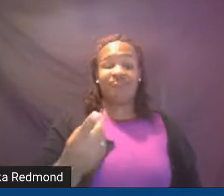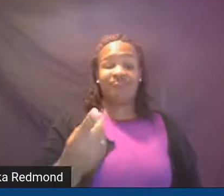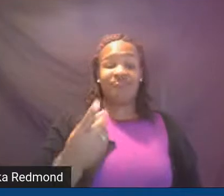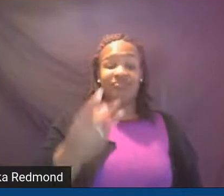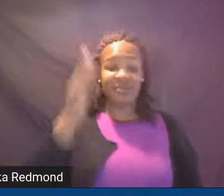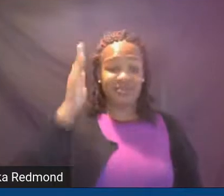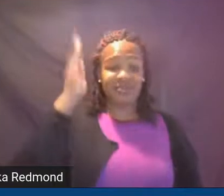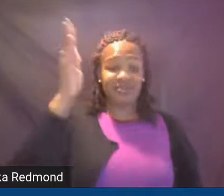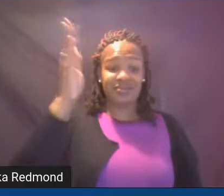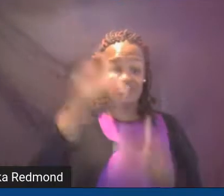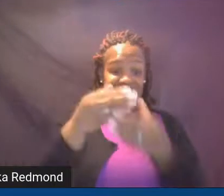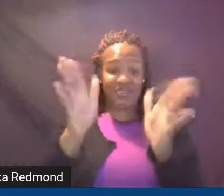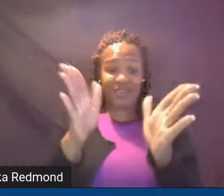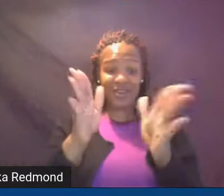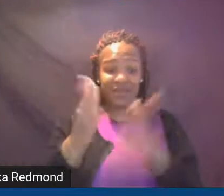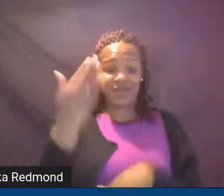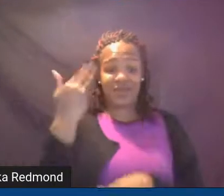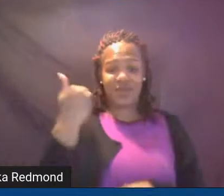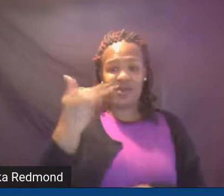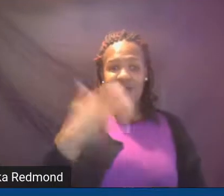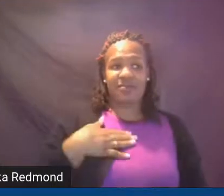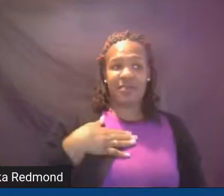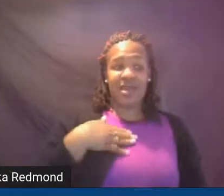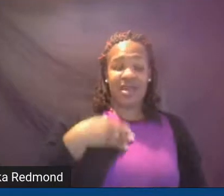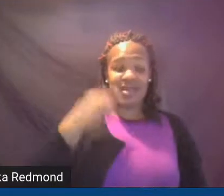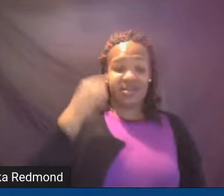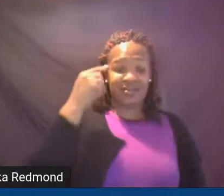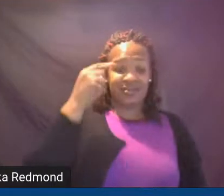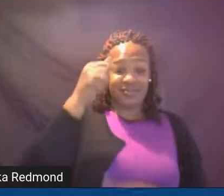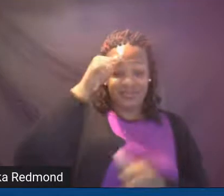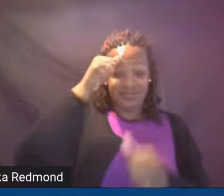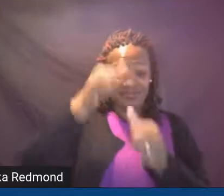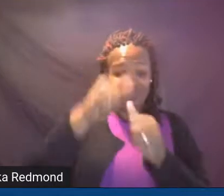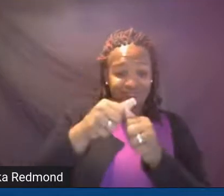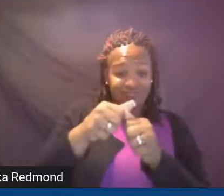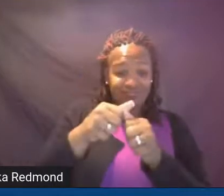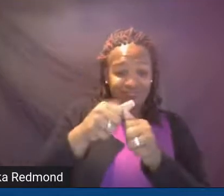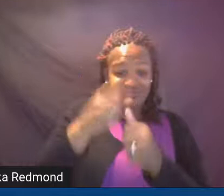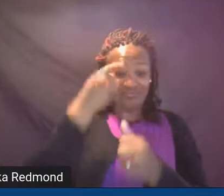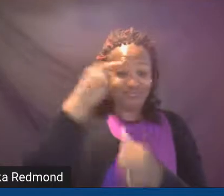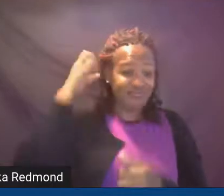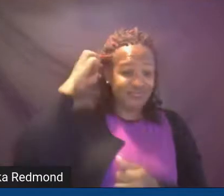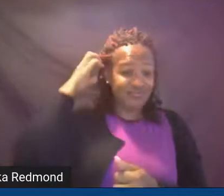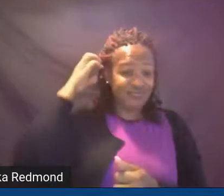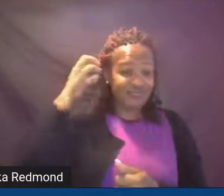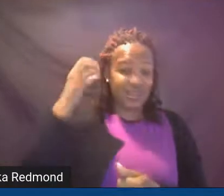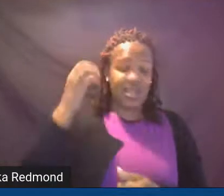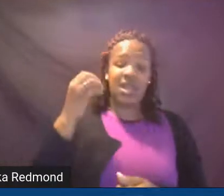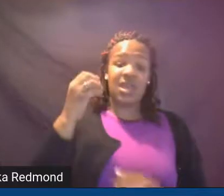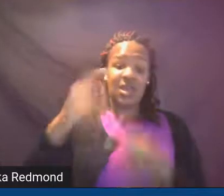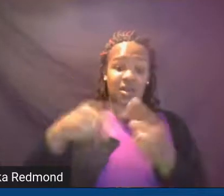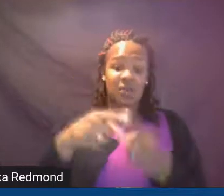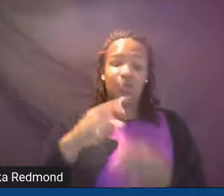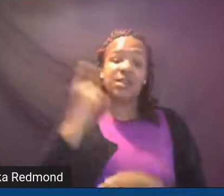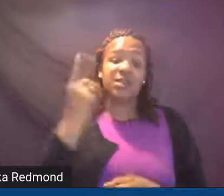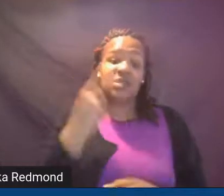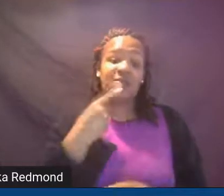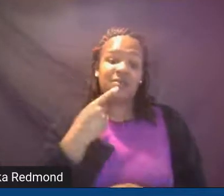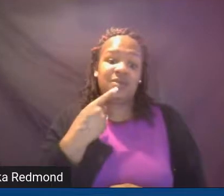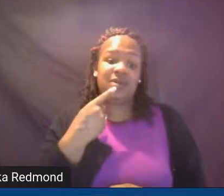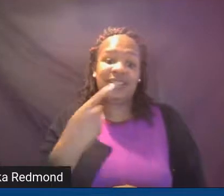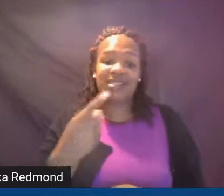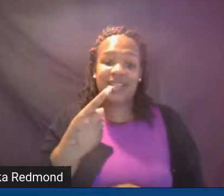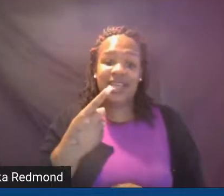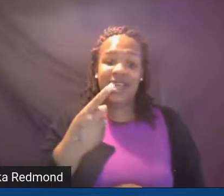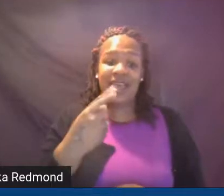earliest memories as a child was to understand if somebody mispronounced our last name when we called, that was a bill collector and mom wasn't home.